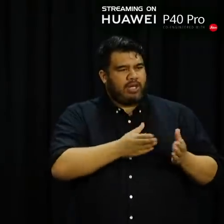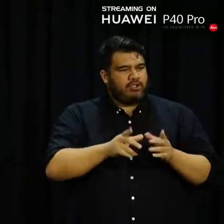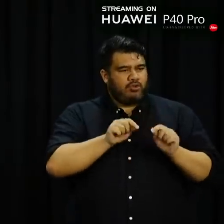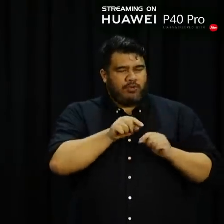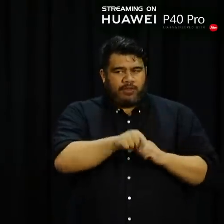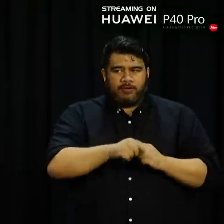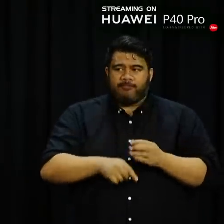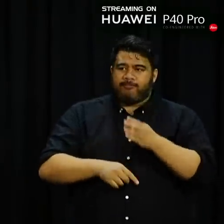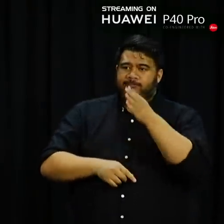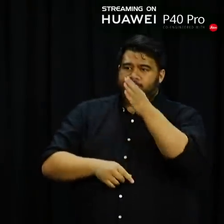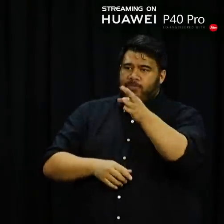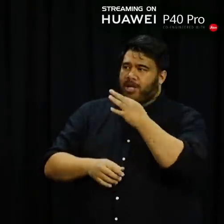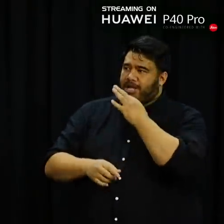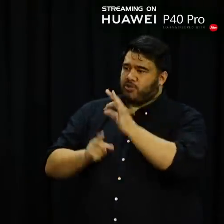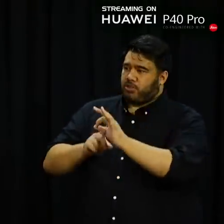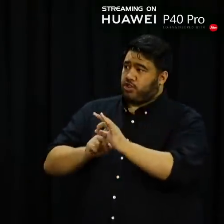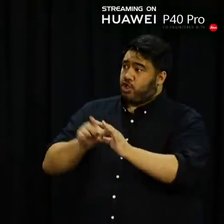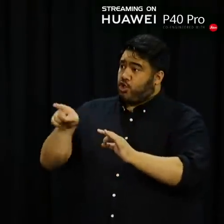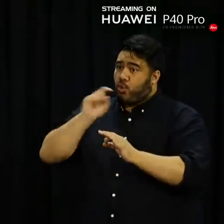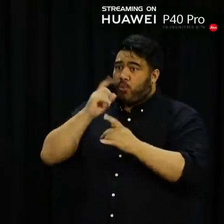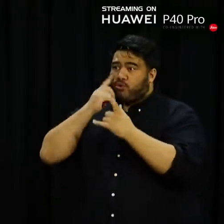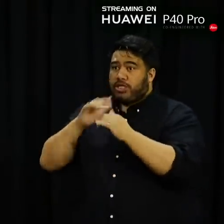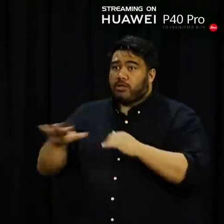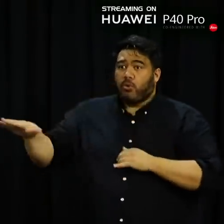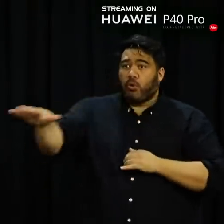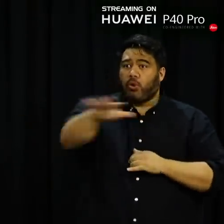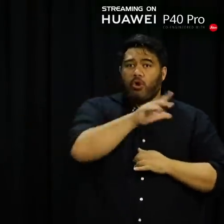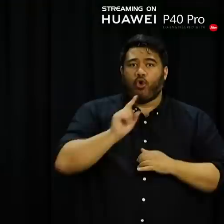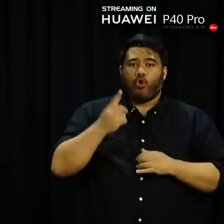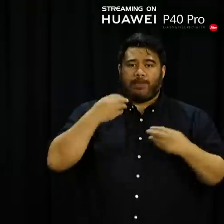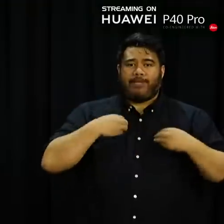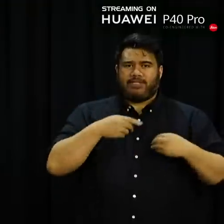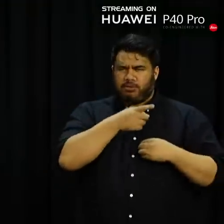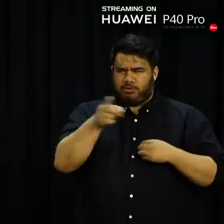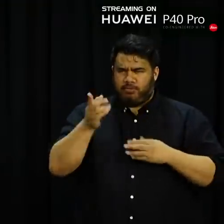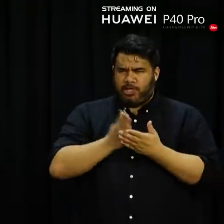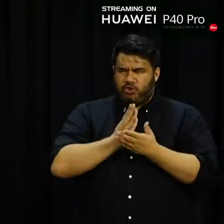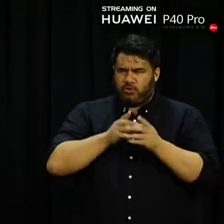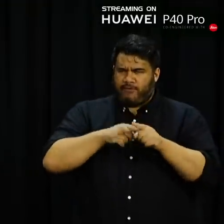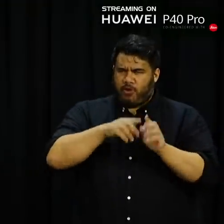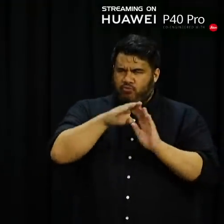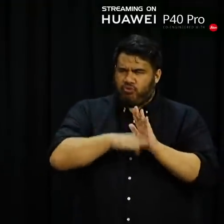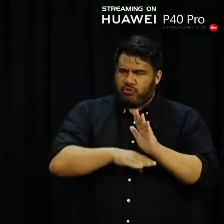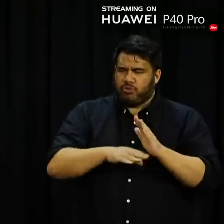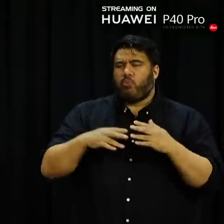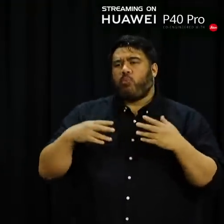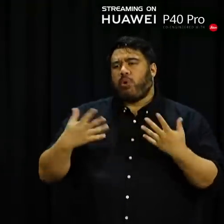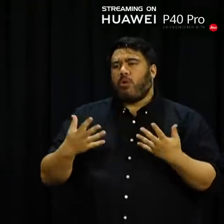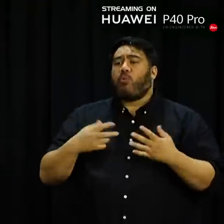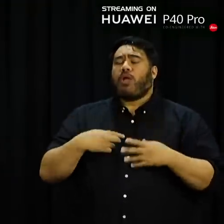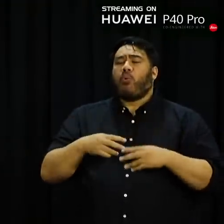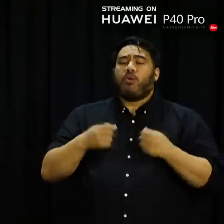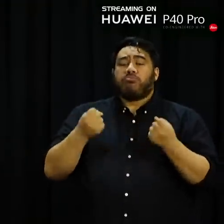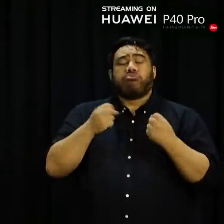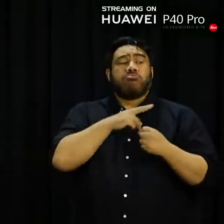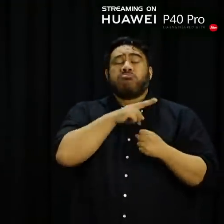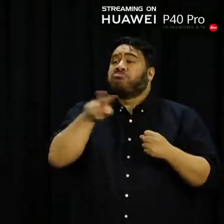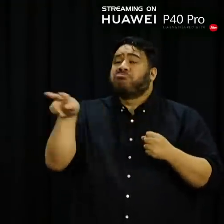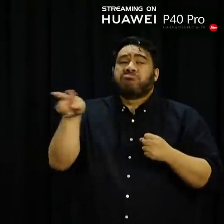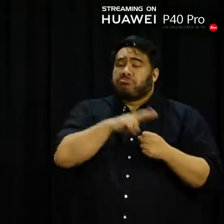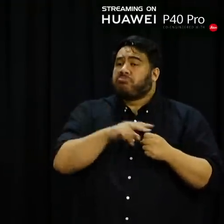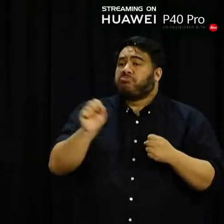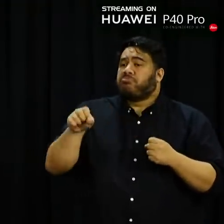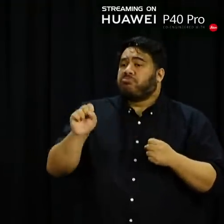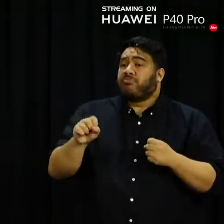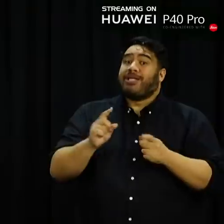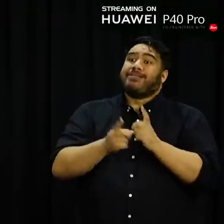in Auckland to make sure that they are adhering to the rules? In a general sense, we will be observing for compliance with the rules. In some situations,